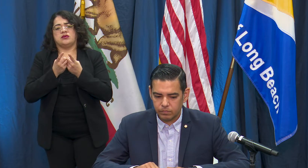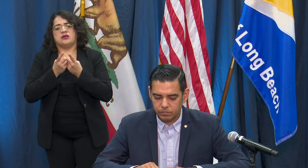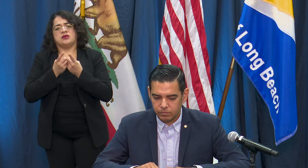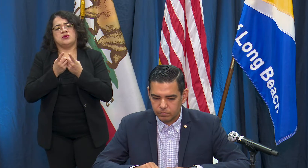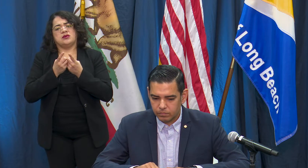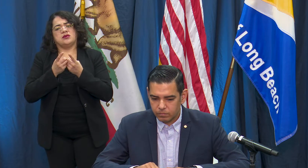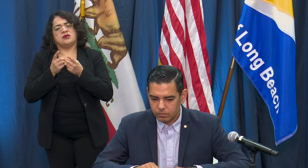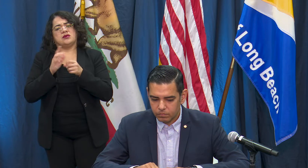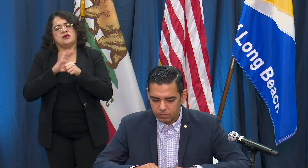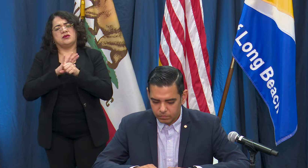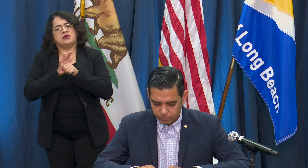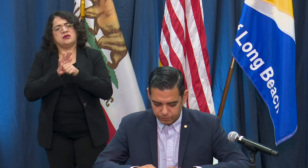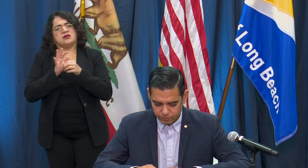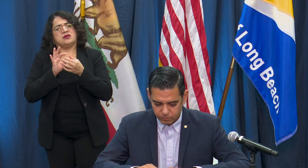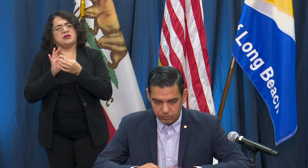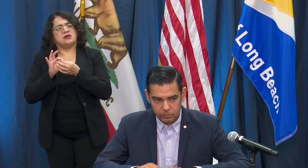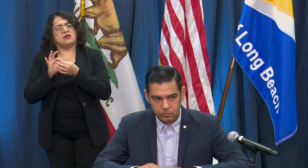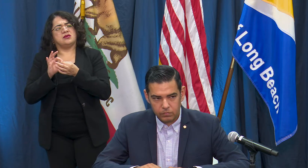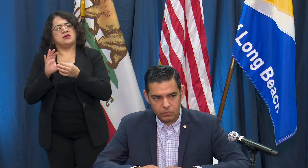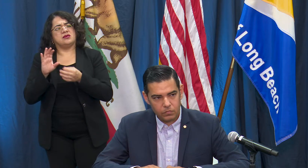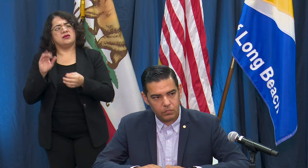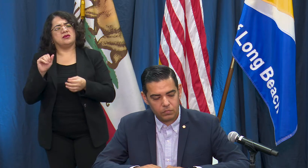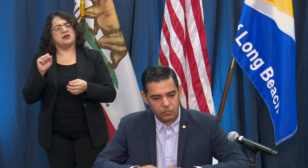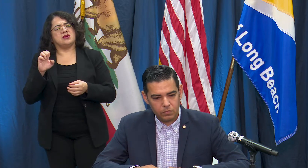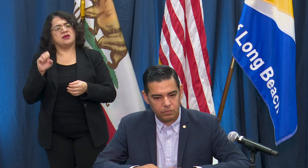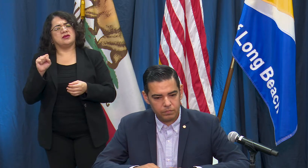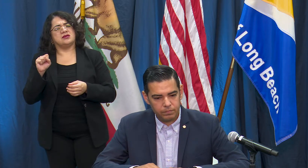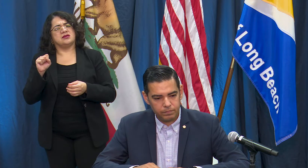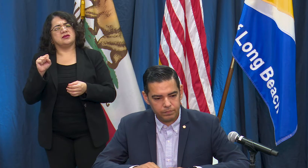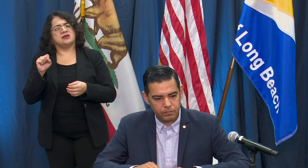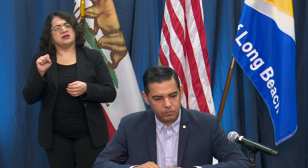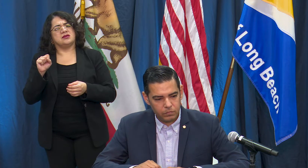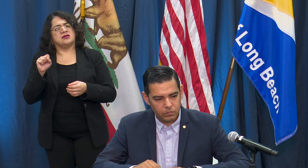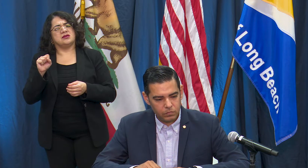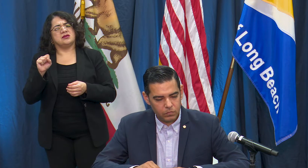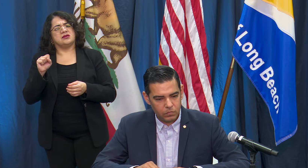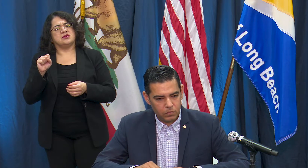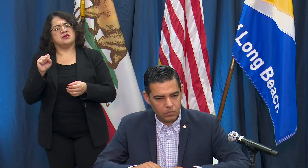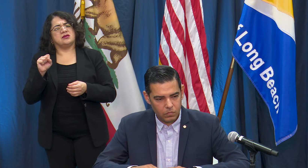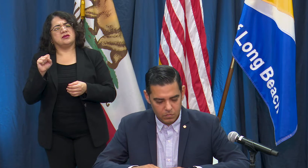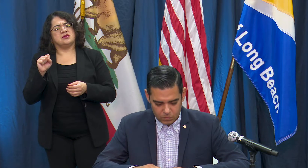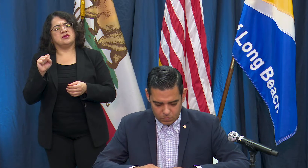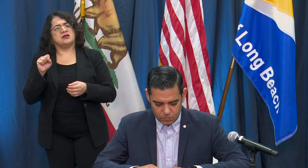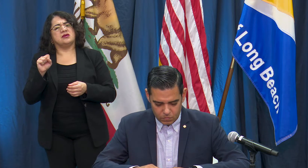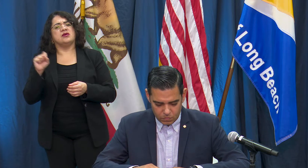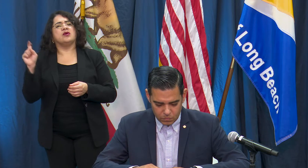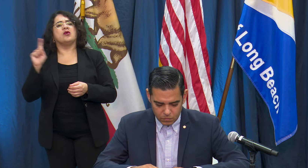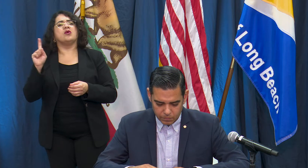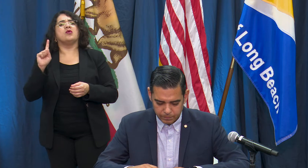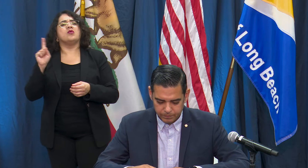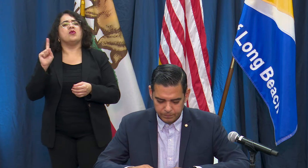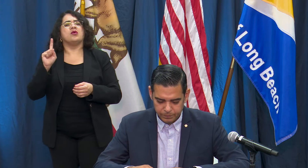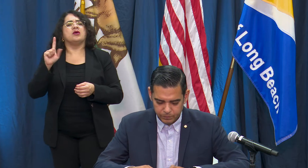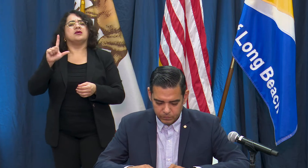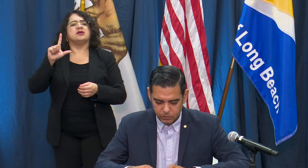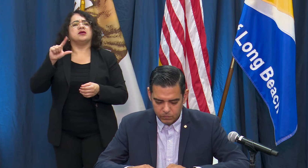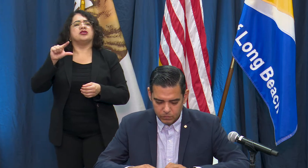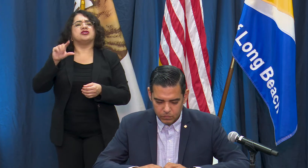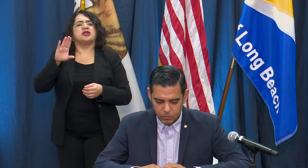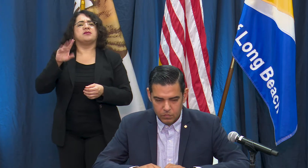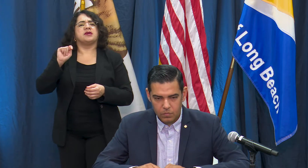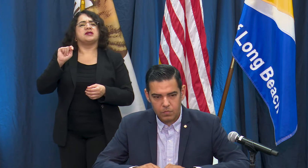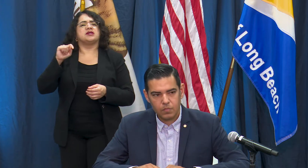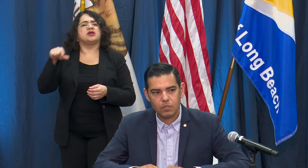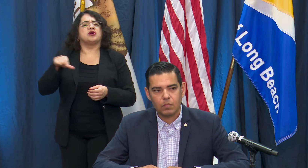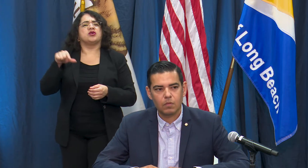cases includes lots of information on various groups, but does not include the LGBTQ community. I'm wondering